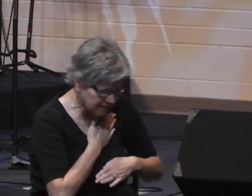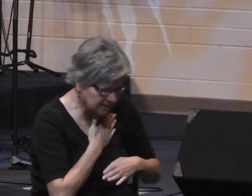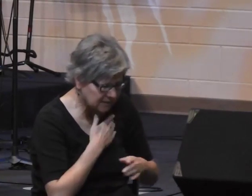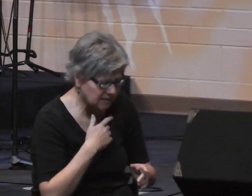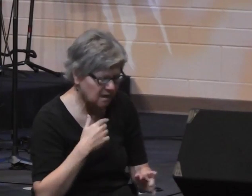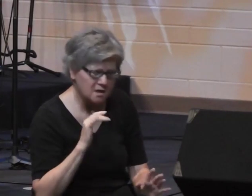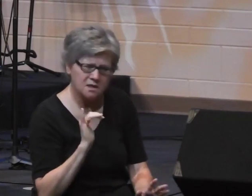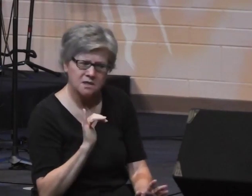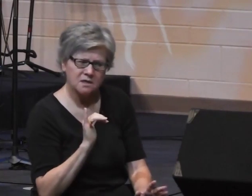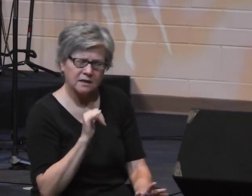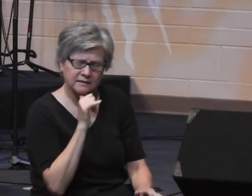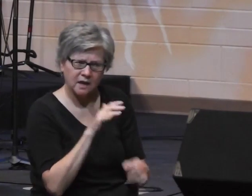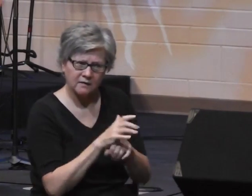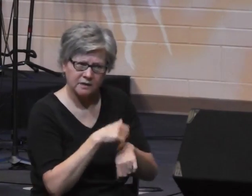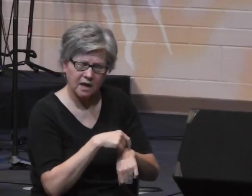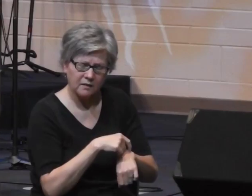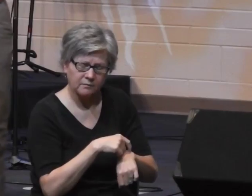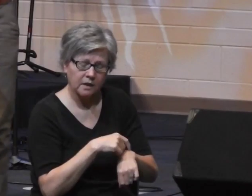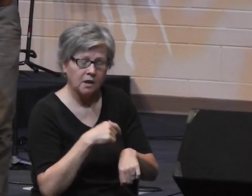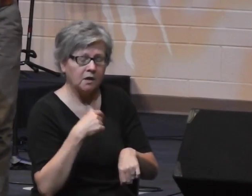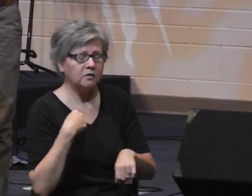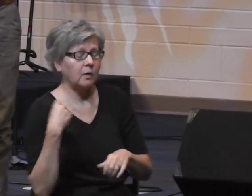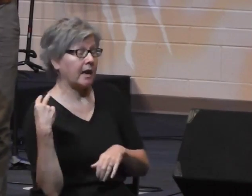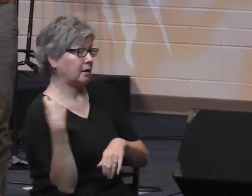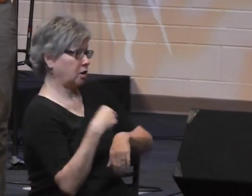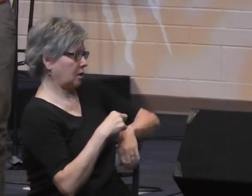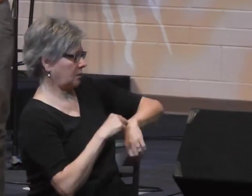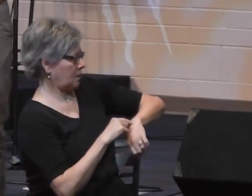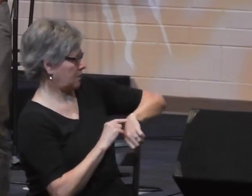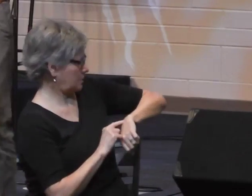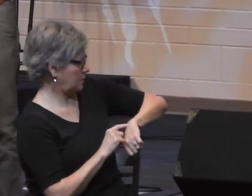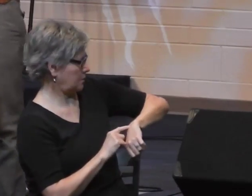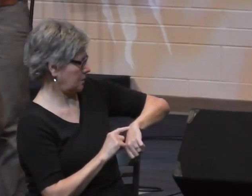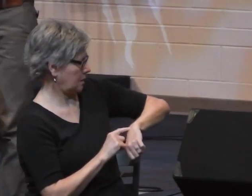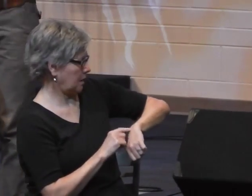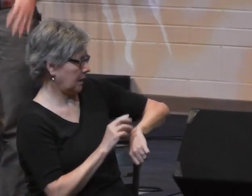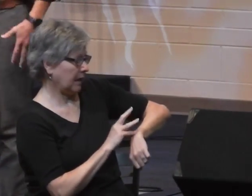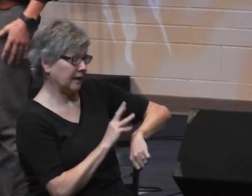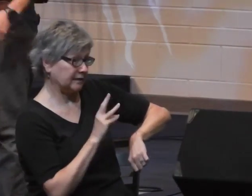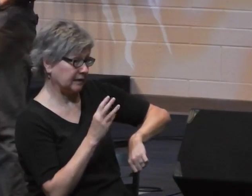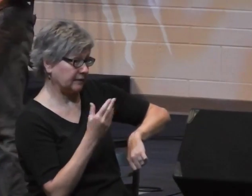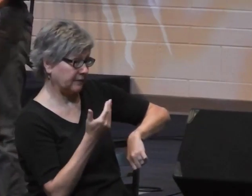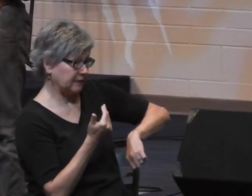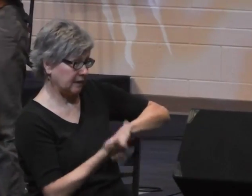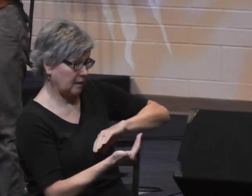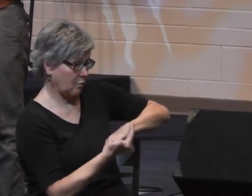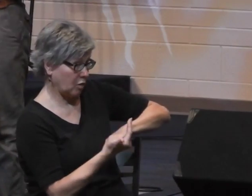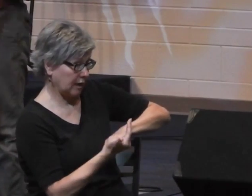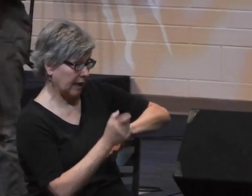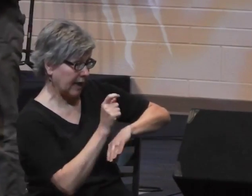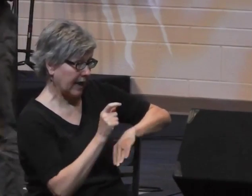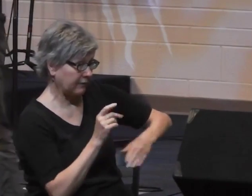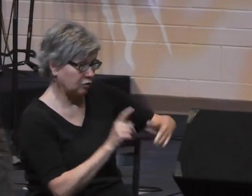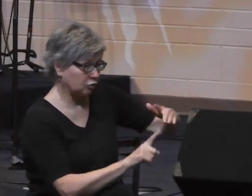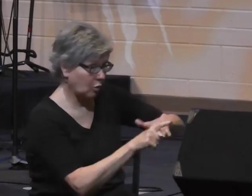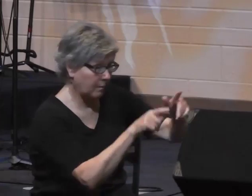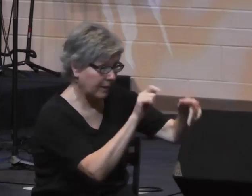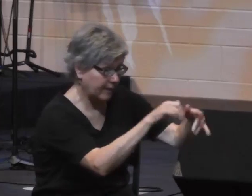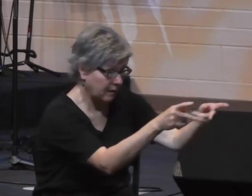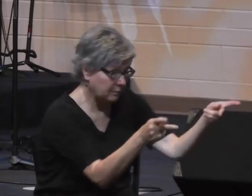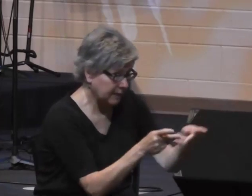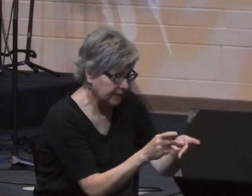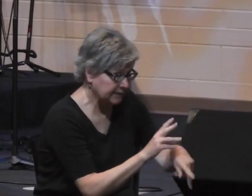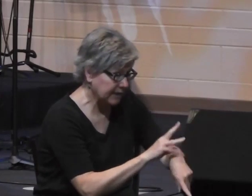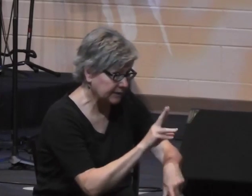phone. It's 6:15 in the morning. I need to get to the aid station with Jeff by 6:30 in the morning. So Jeff starts booking it.